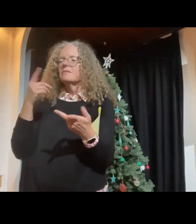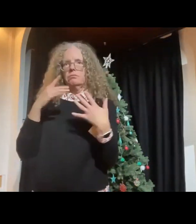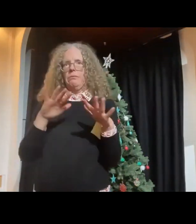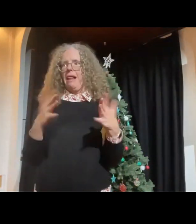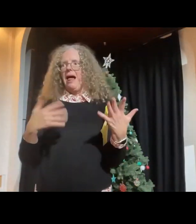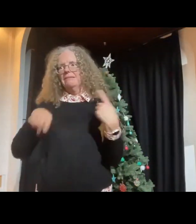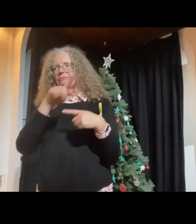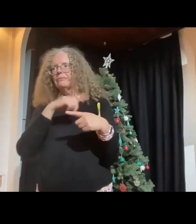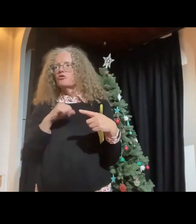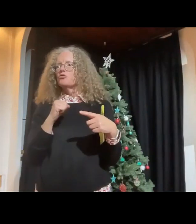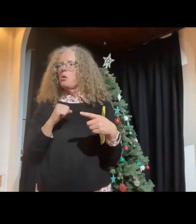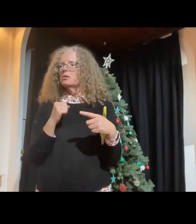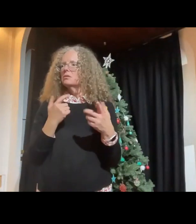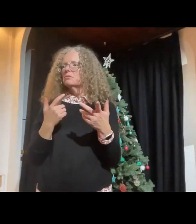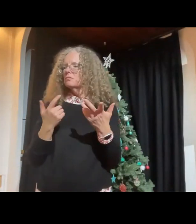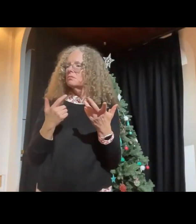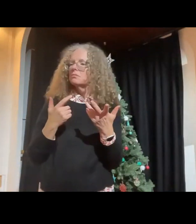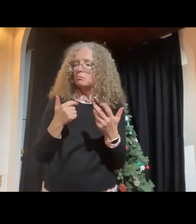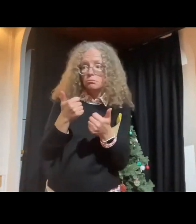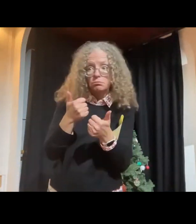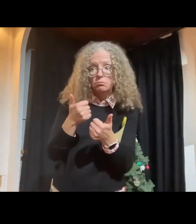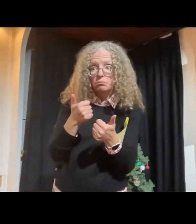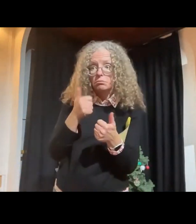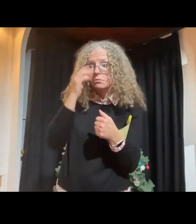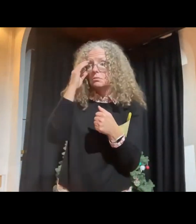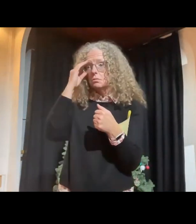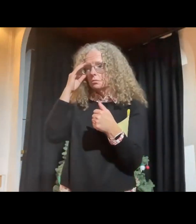Sorry, BSL tutors, to increase the numbers of BSL tutors.